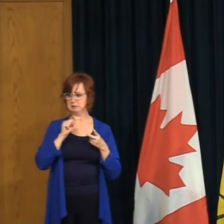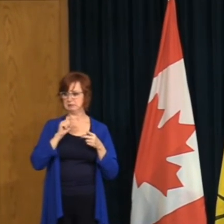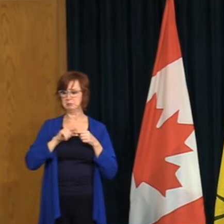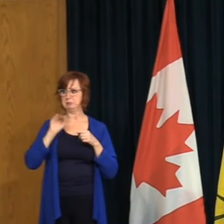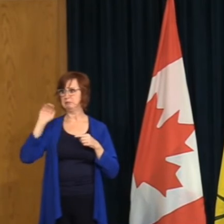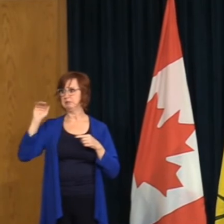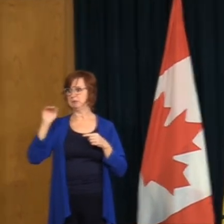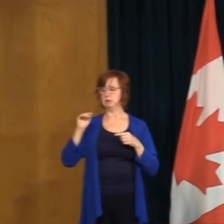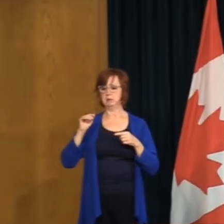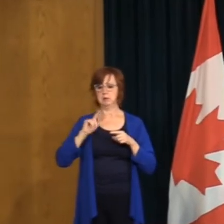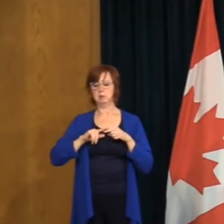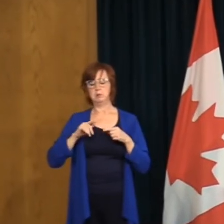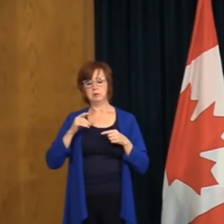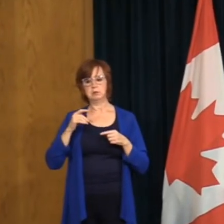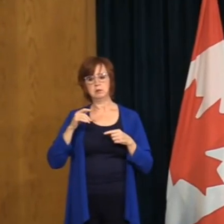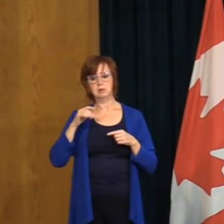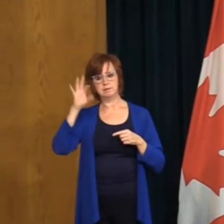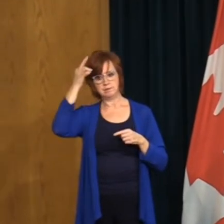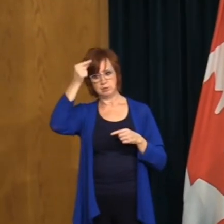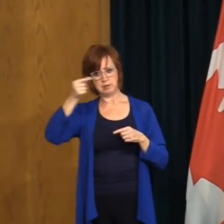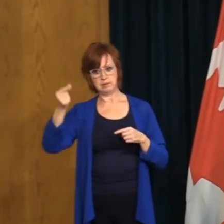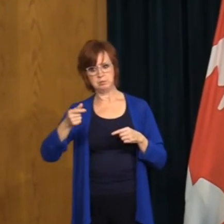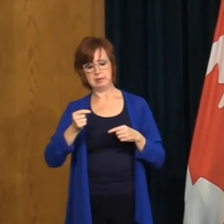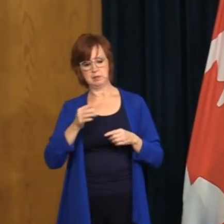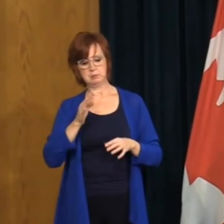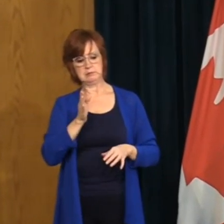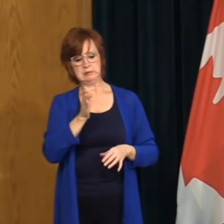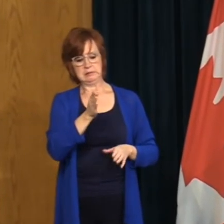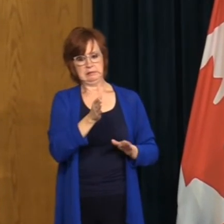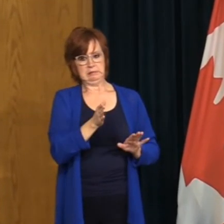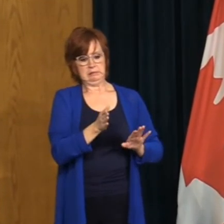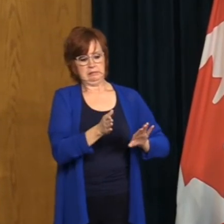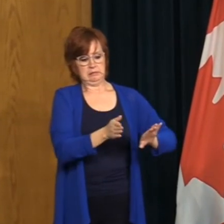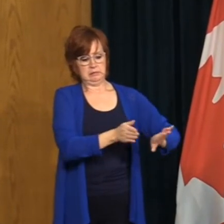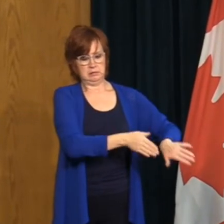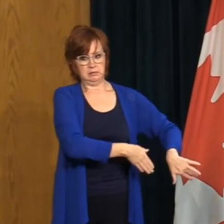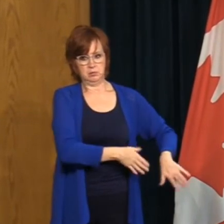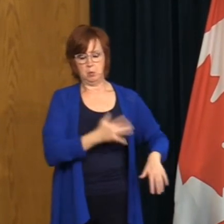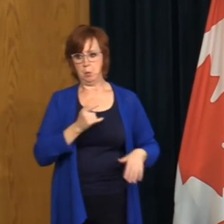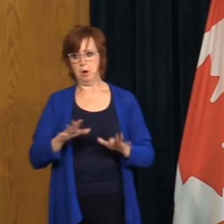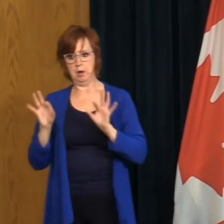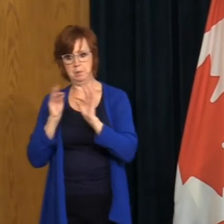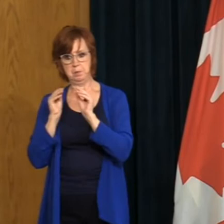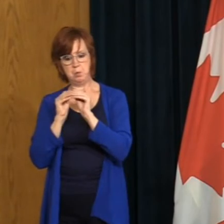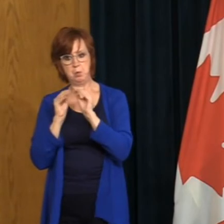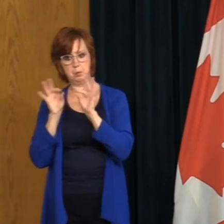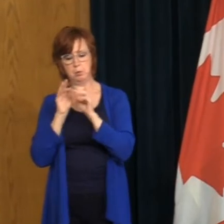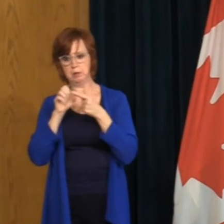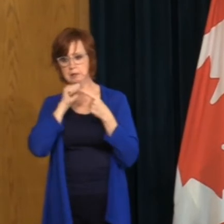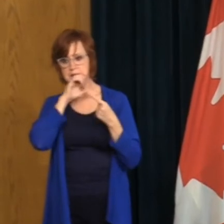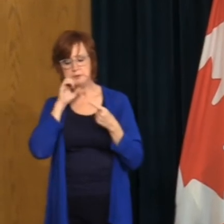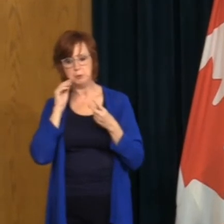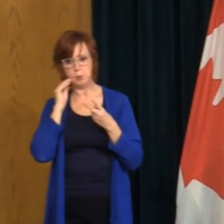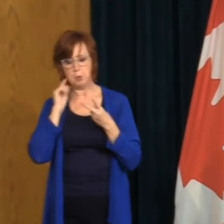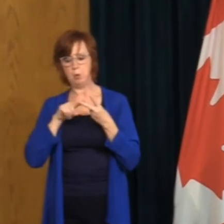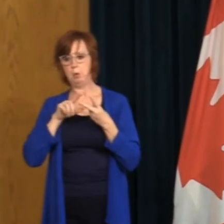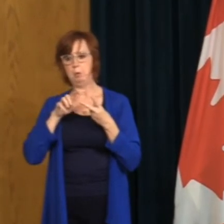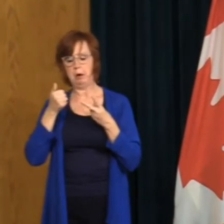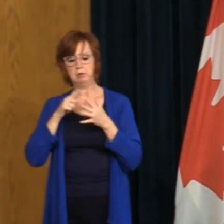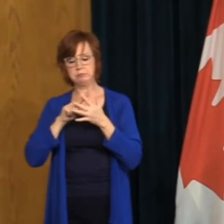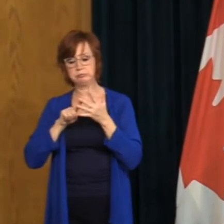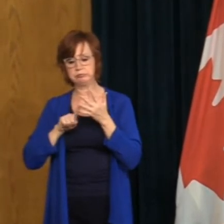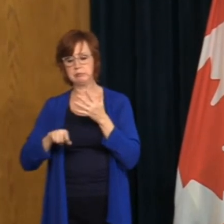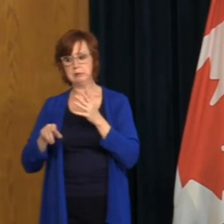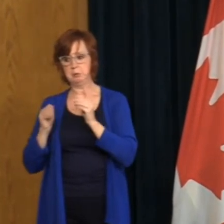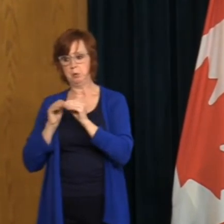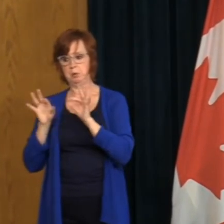other asks from provinces. Right. So do you think that specific one is getting the attention it deserves? Well, I think the attention that was there, I think the program missed the mark, if you